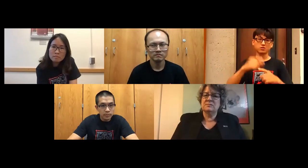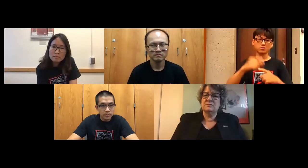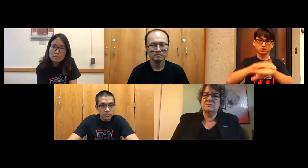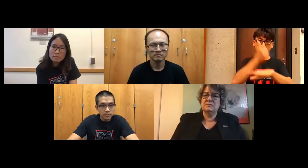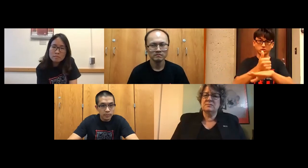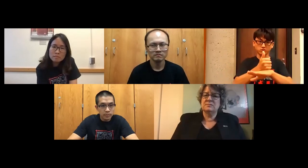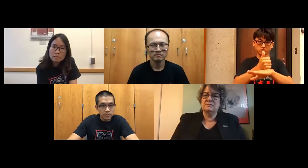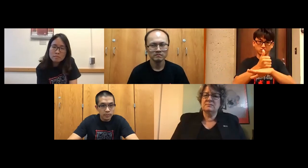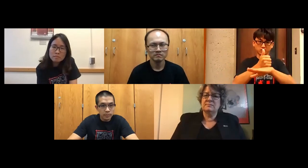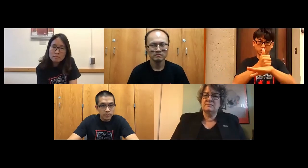And at my home,